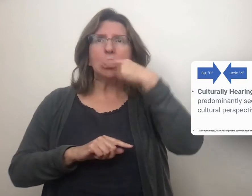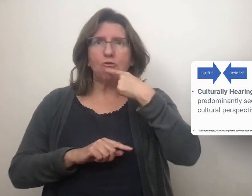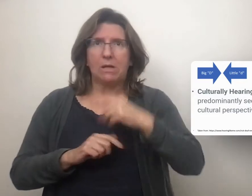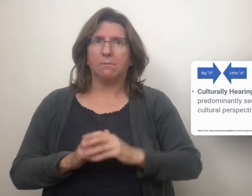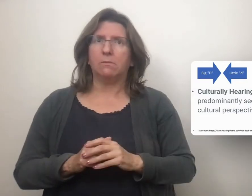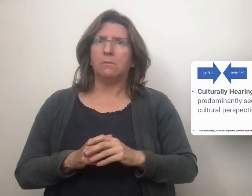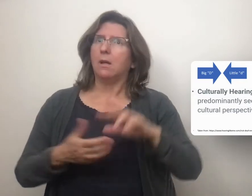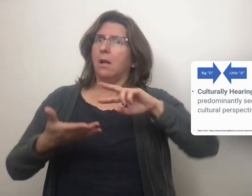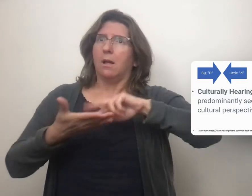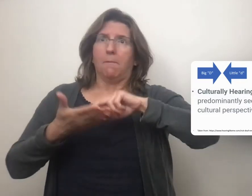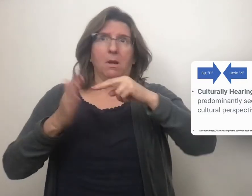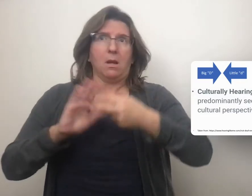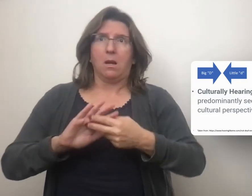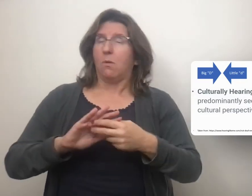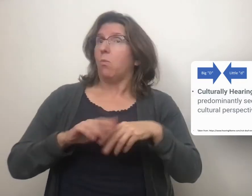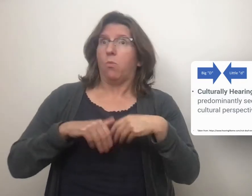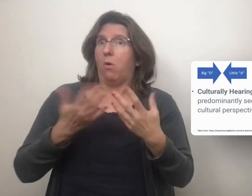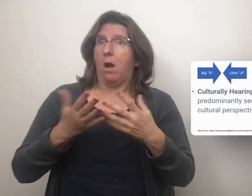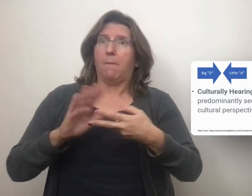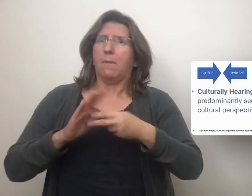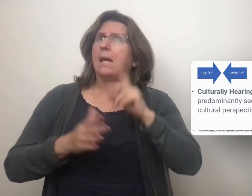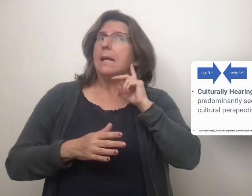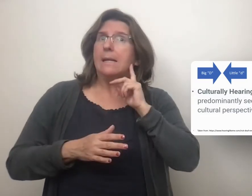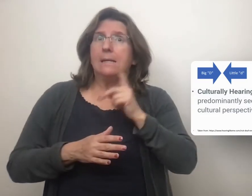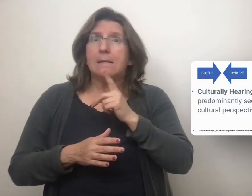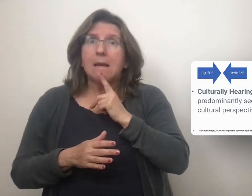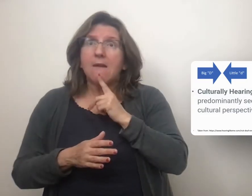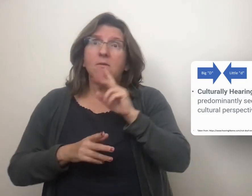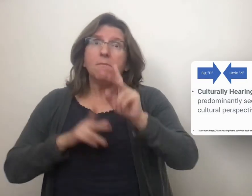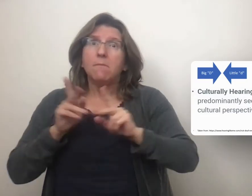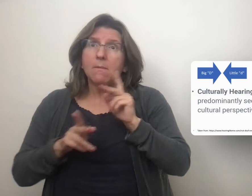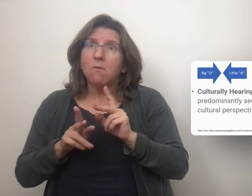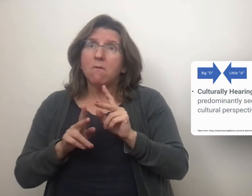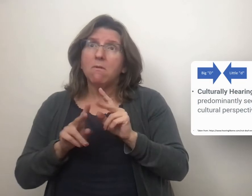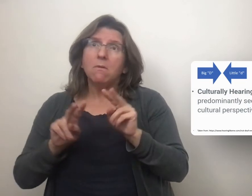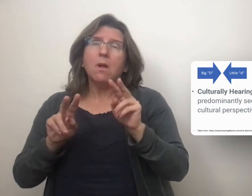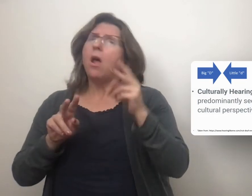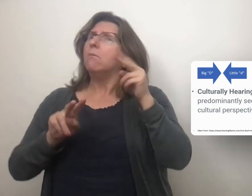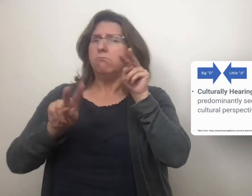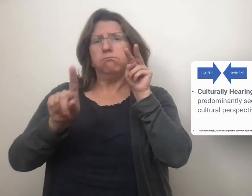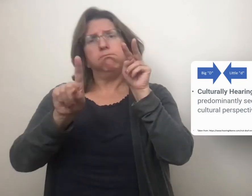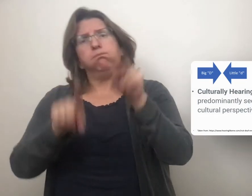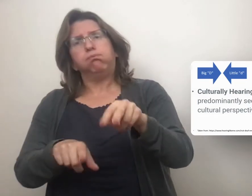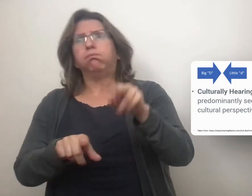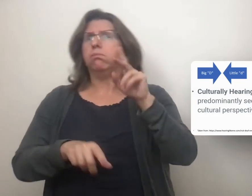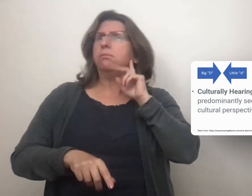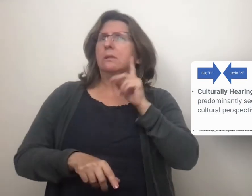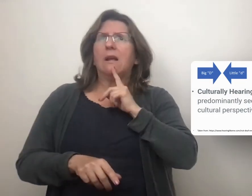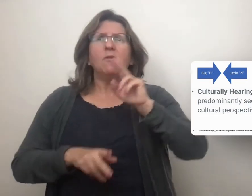Culturally hearing individuals view deaf people as deficient, inferior,